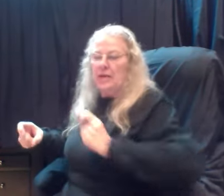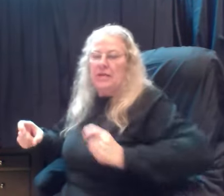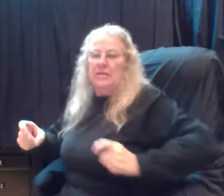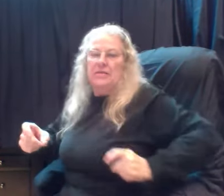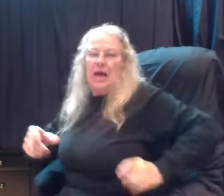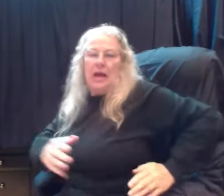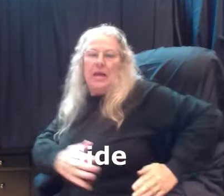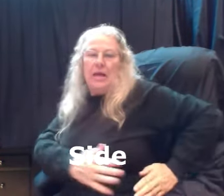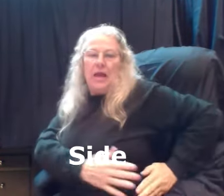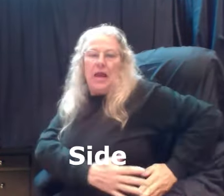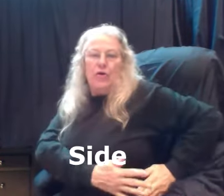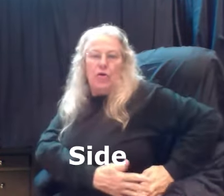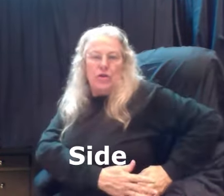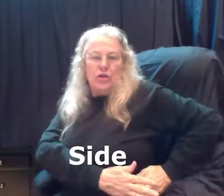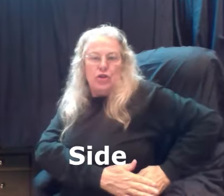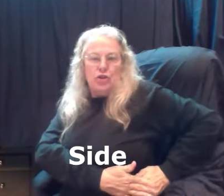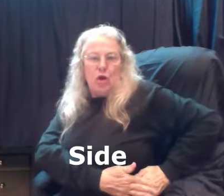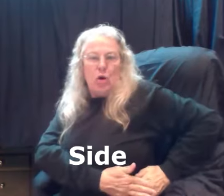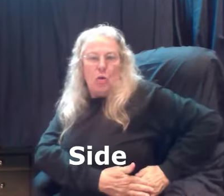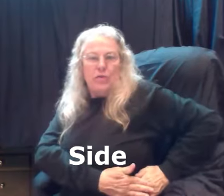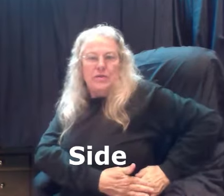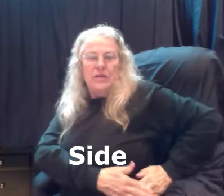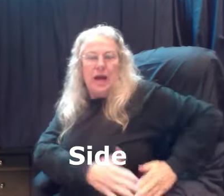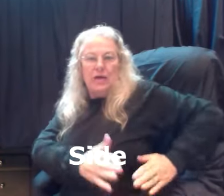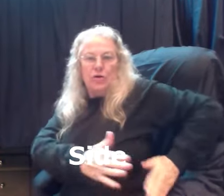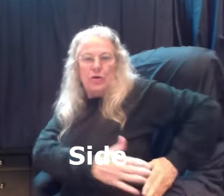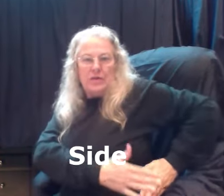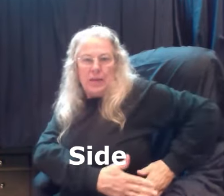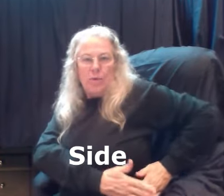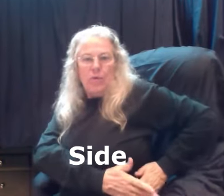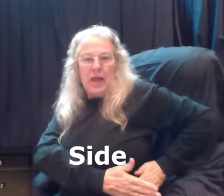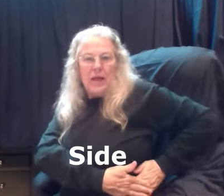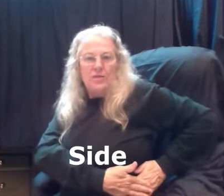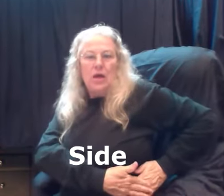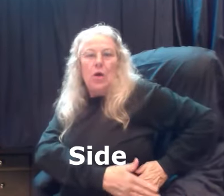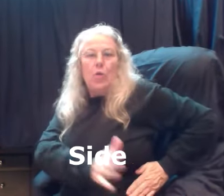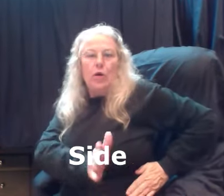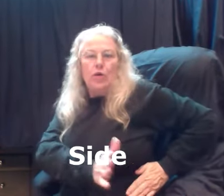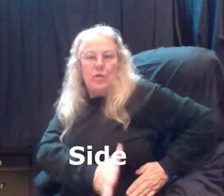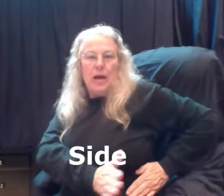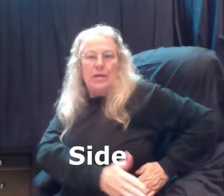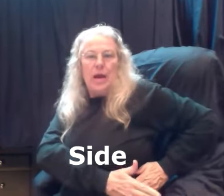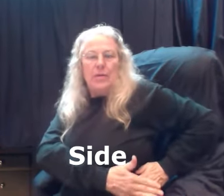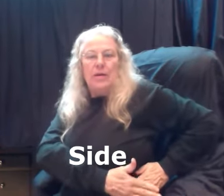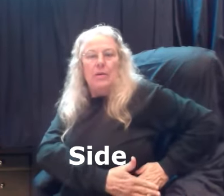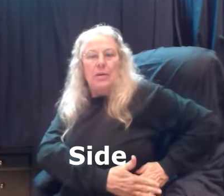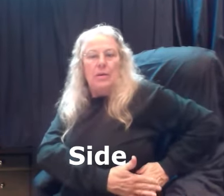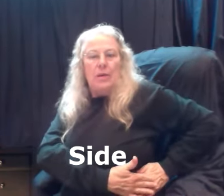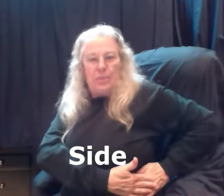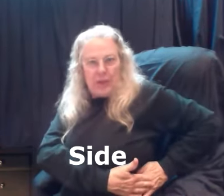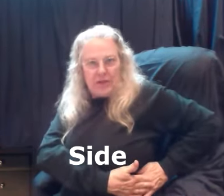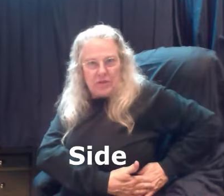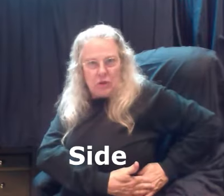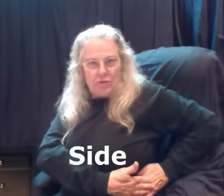Side. And you're going to show the side. You're going to take both hands where your non-dominant places over the